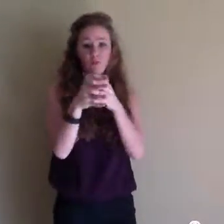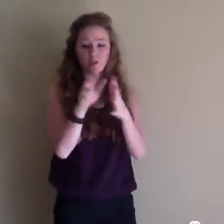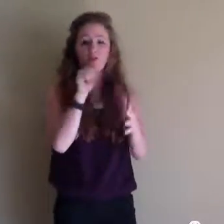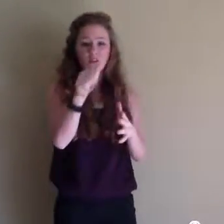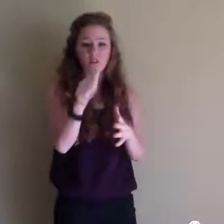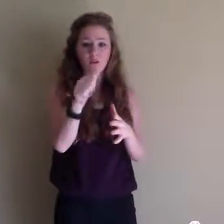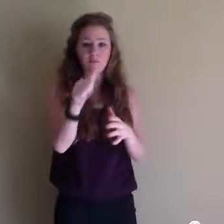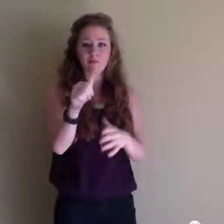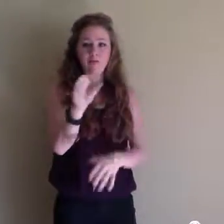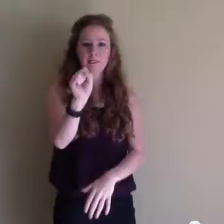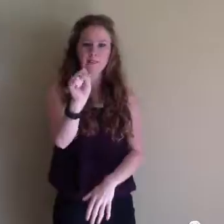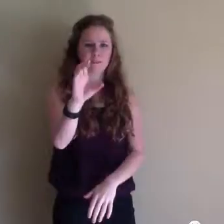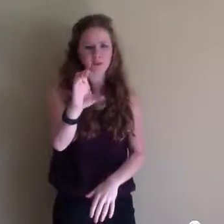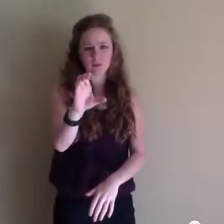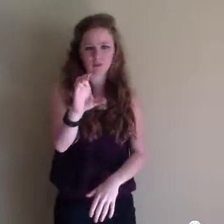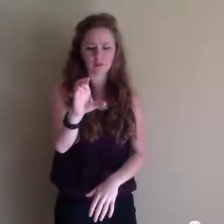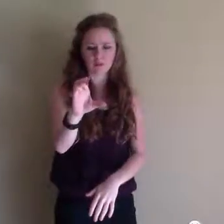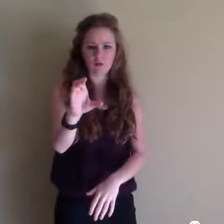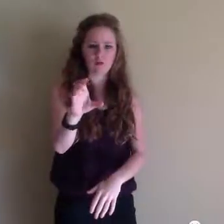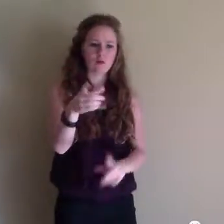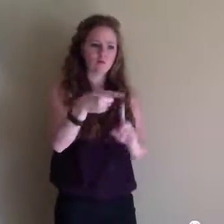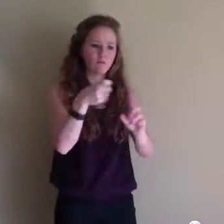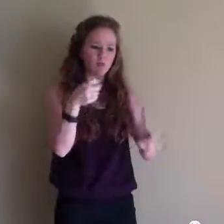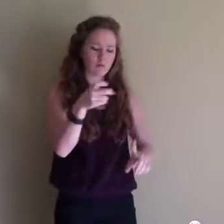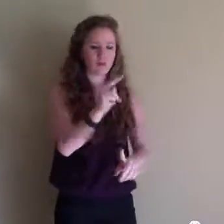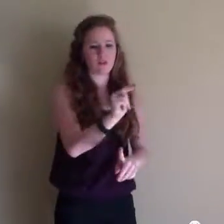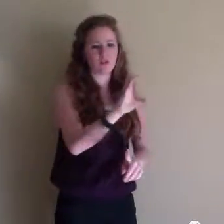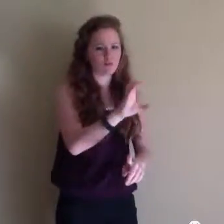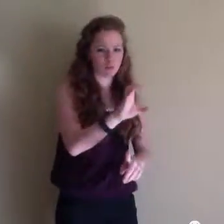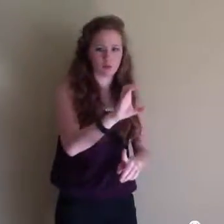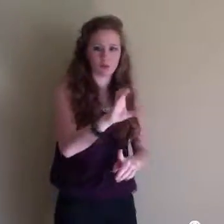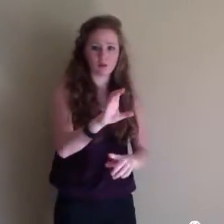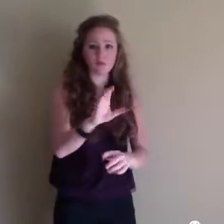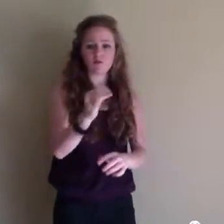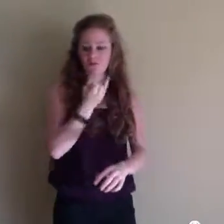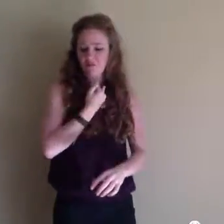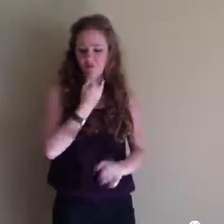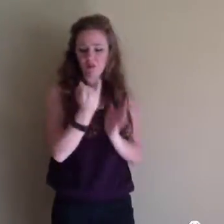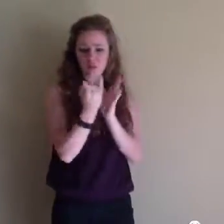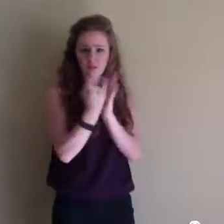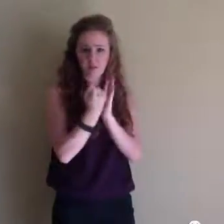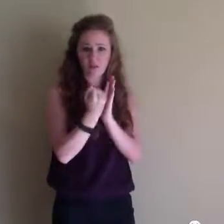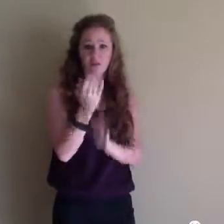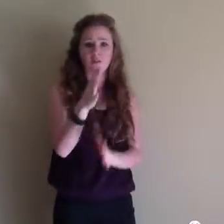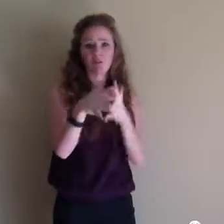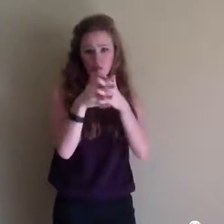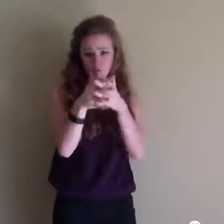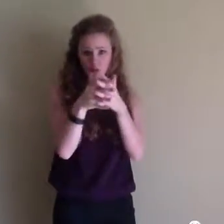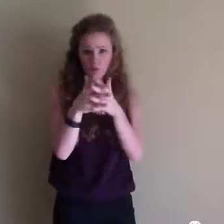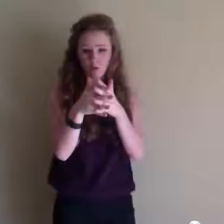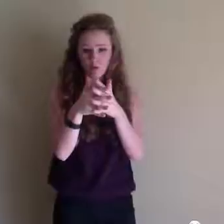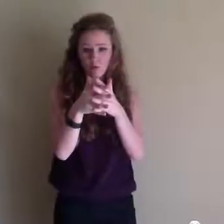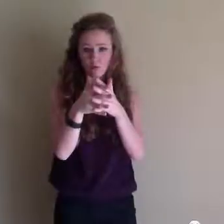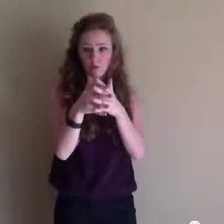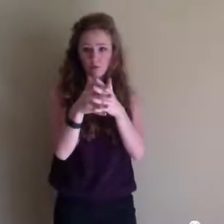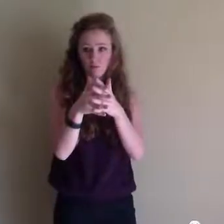Their identity was not American, or it was more they were South Carolina, or they weren't